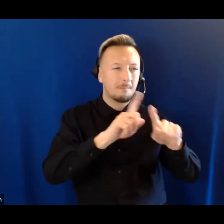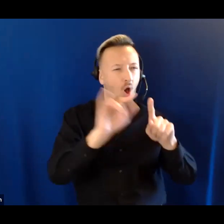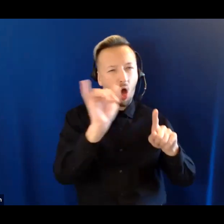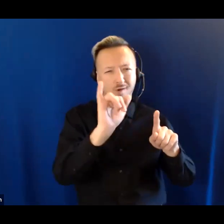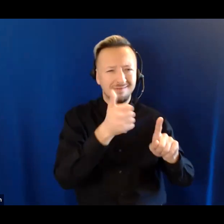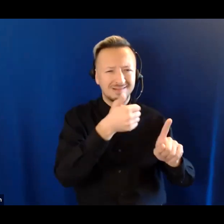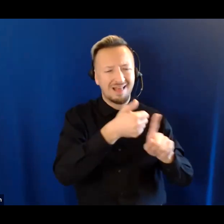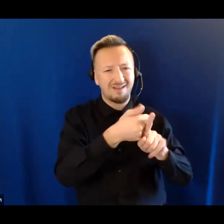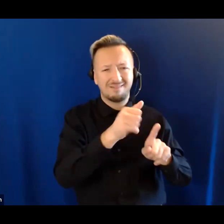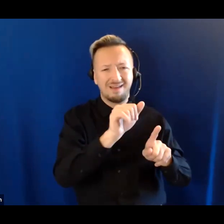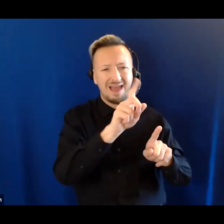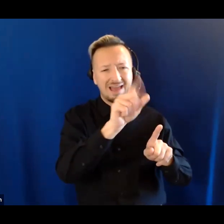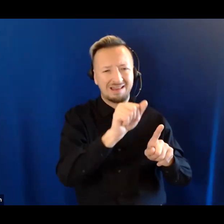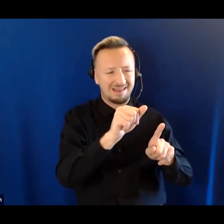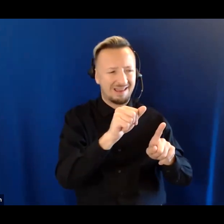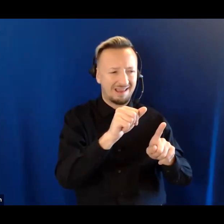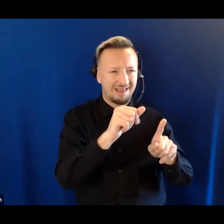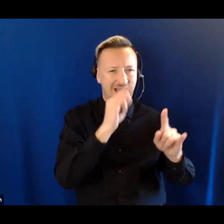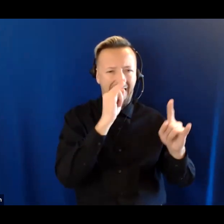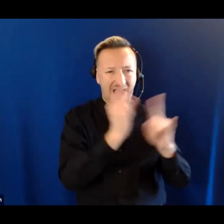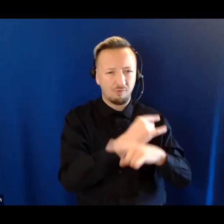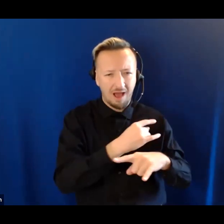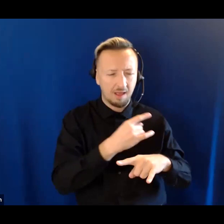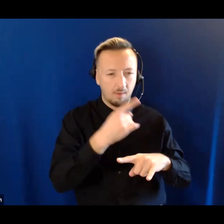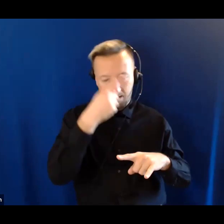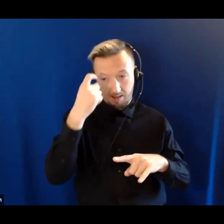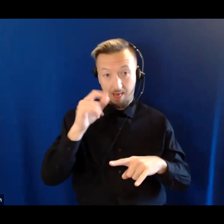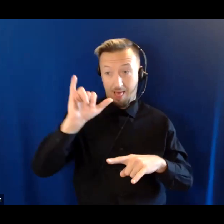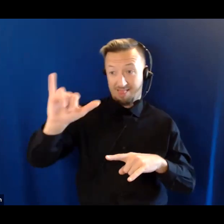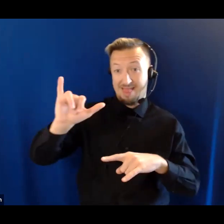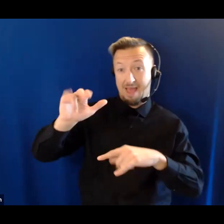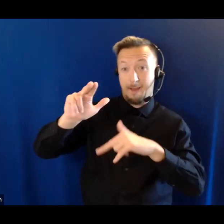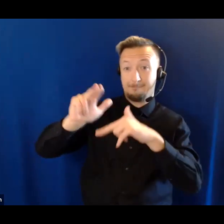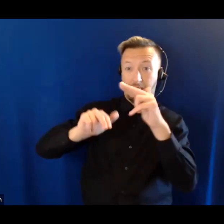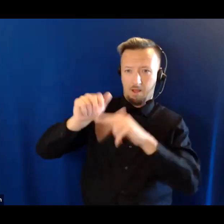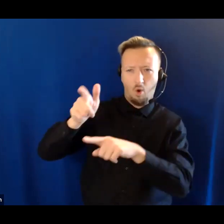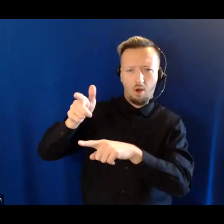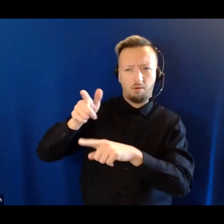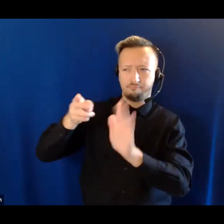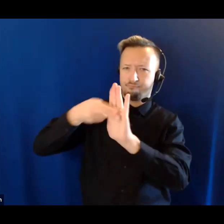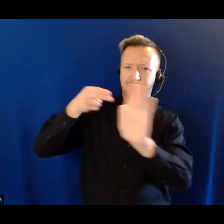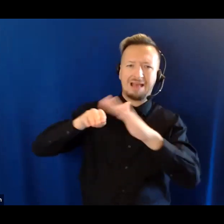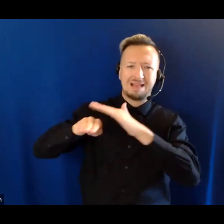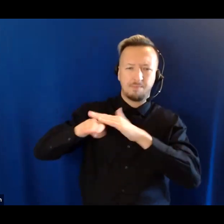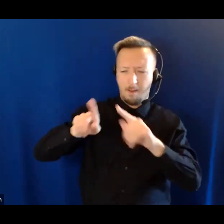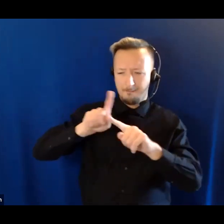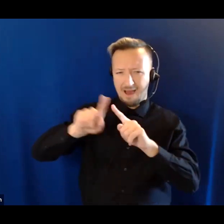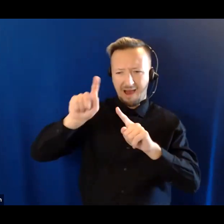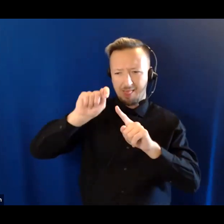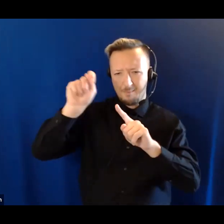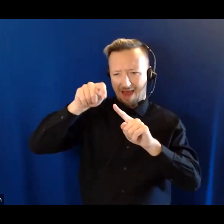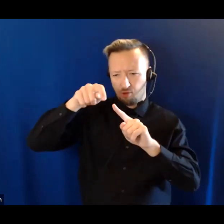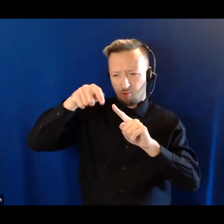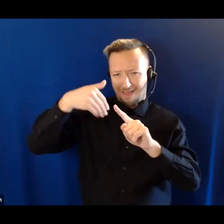like tell you a building is accessible and the bathroom is accessible, but has stairs going down to the bathroom. That framework, that